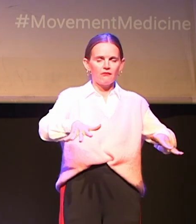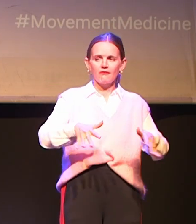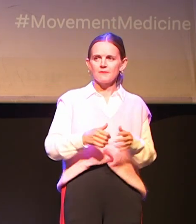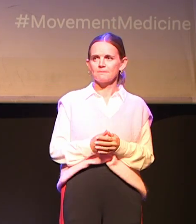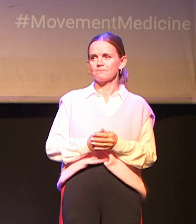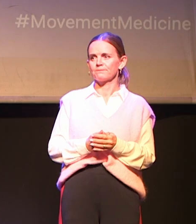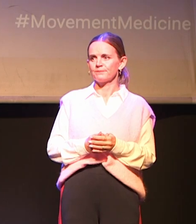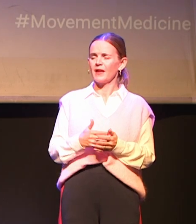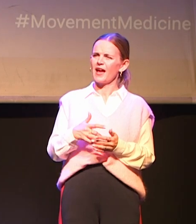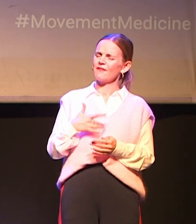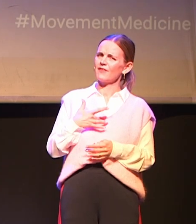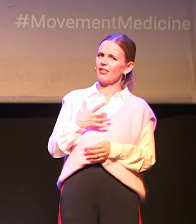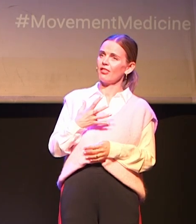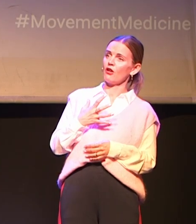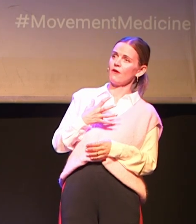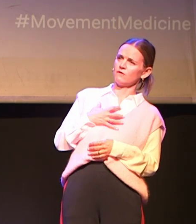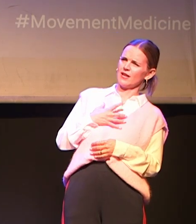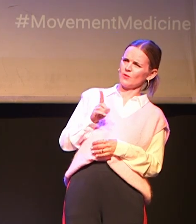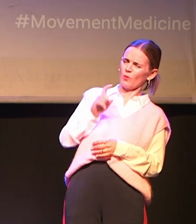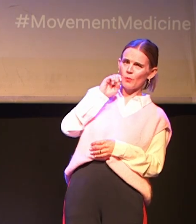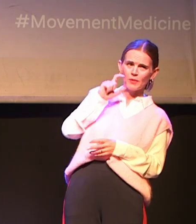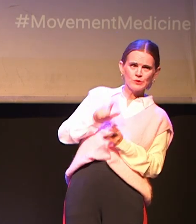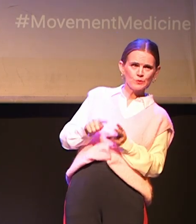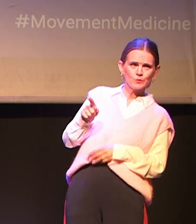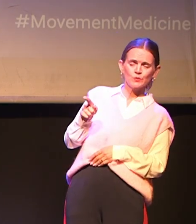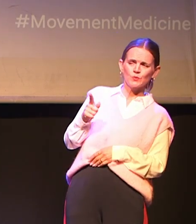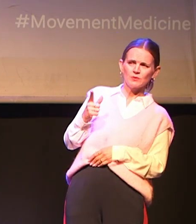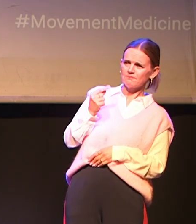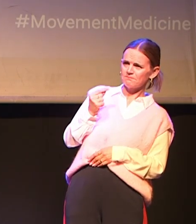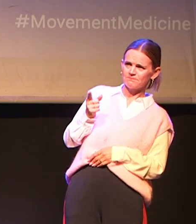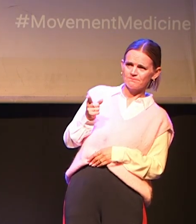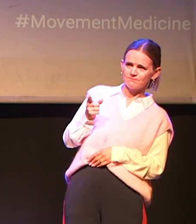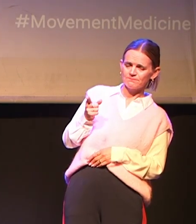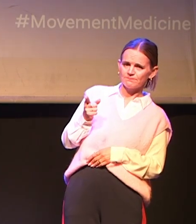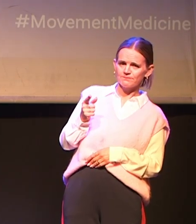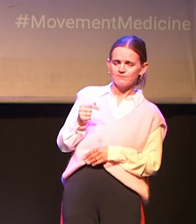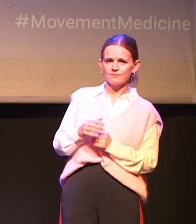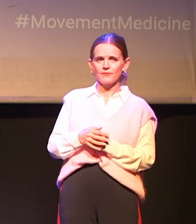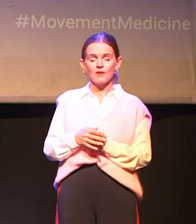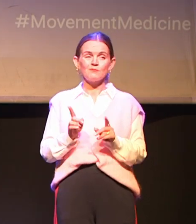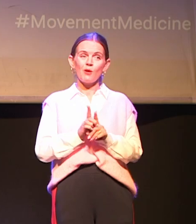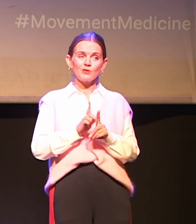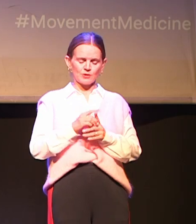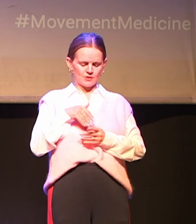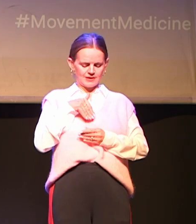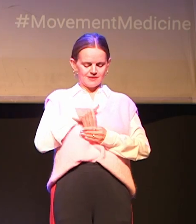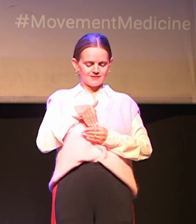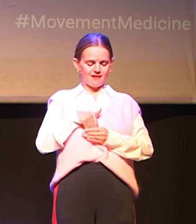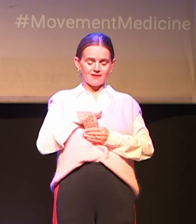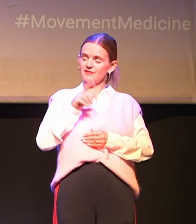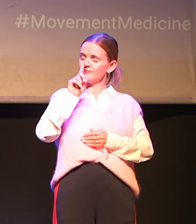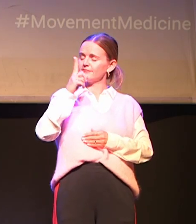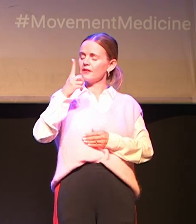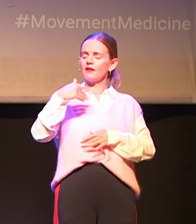so I feel afraid of what they might do. And then there's another level in me. Again, it's that place that can't be touched by anyone